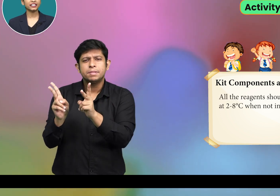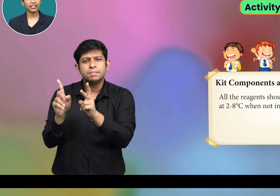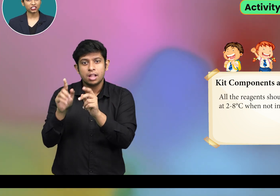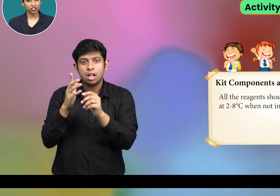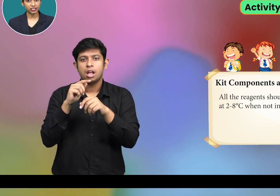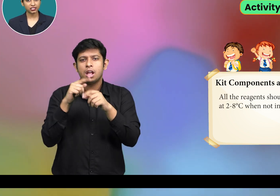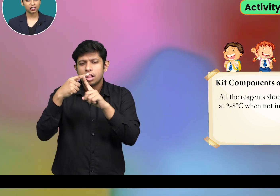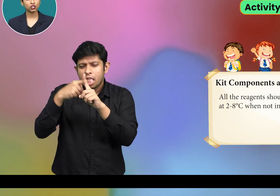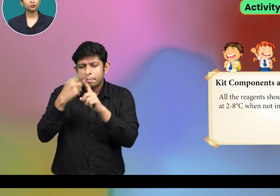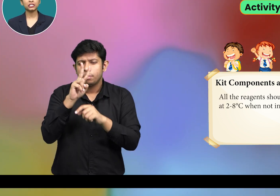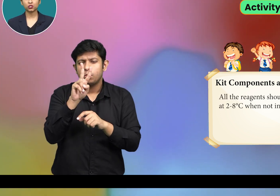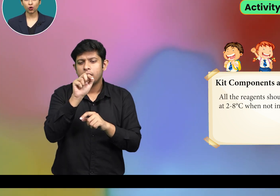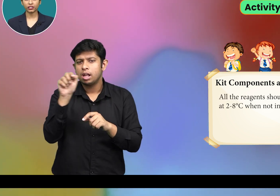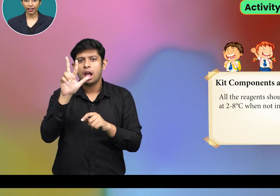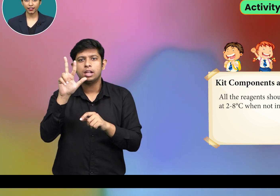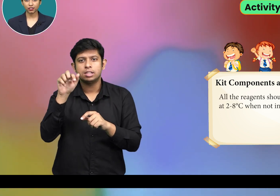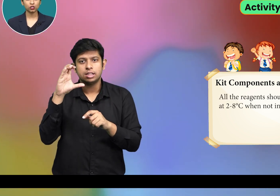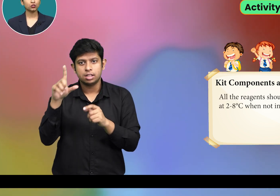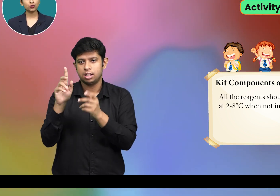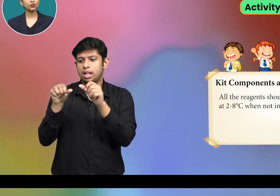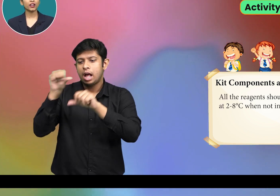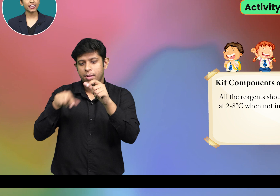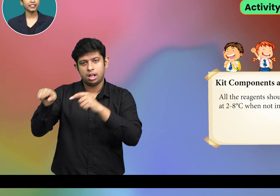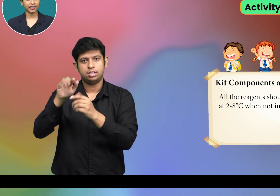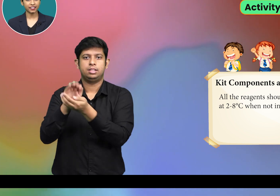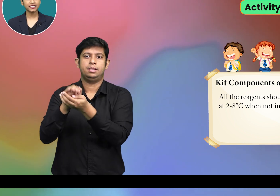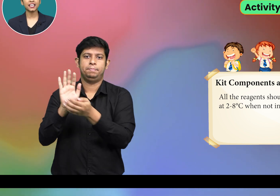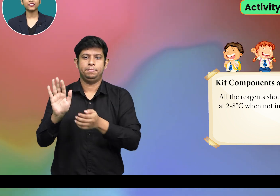All the reagents should be stored at 2 to